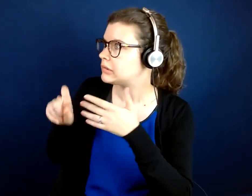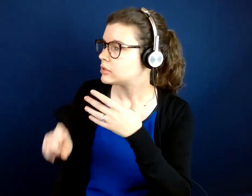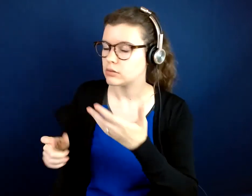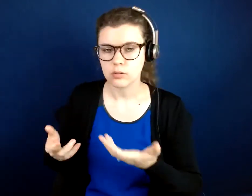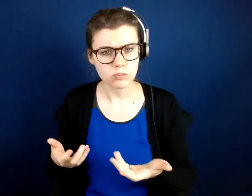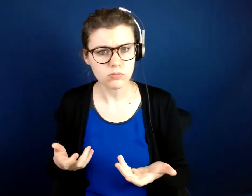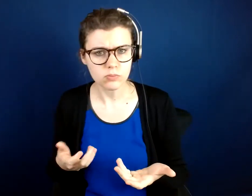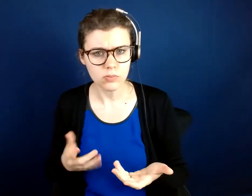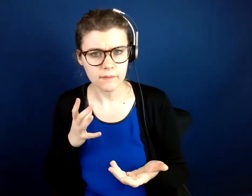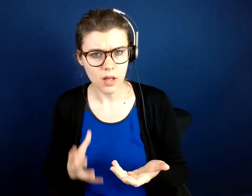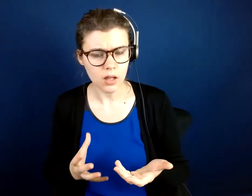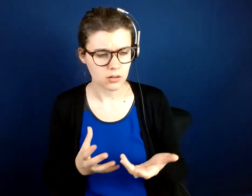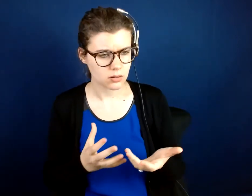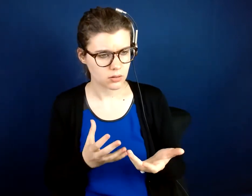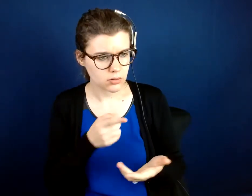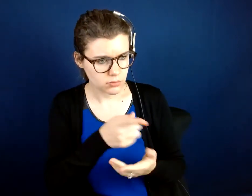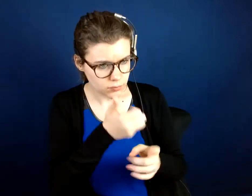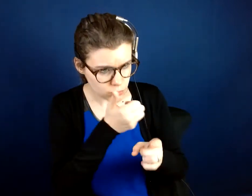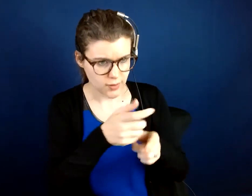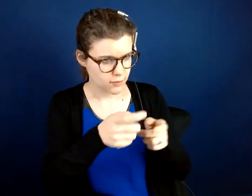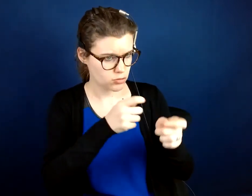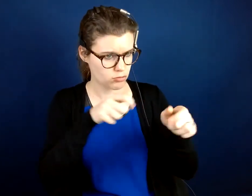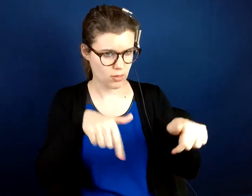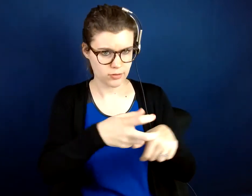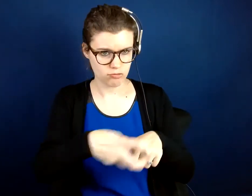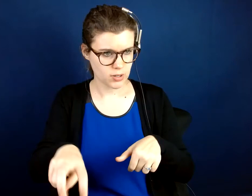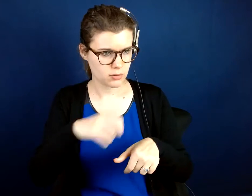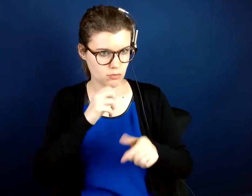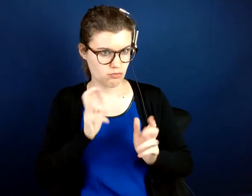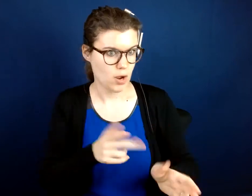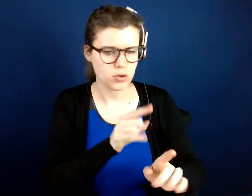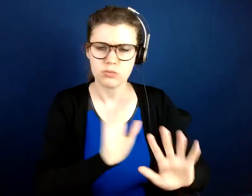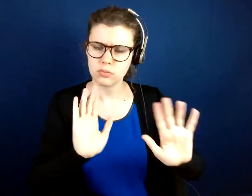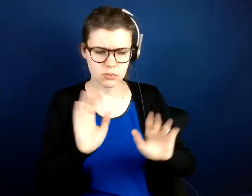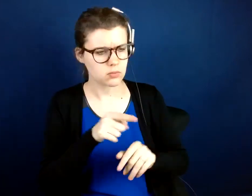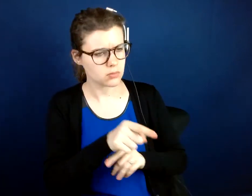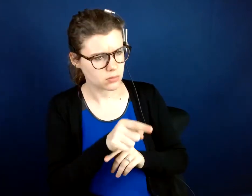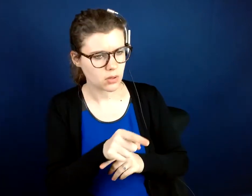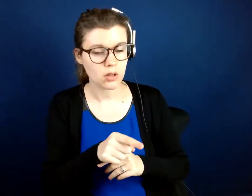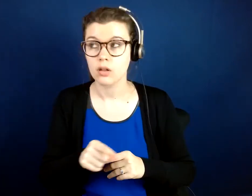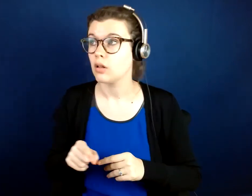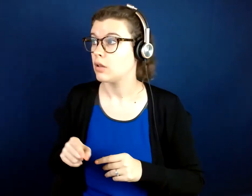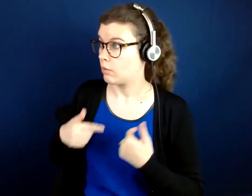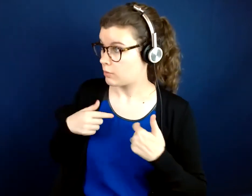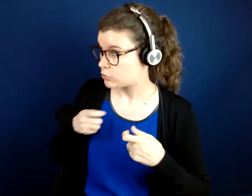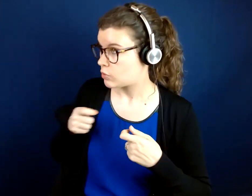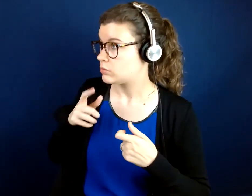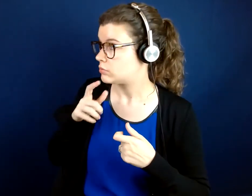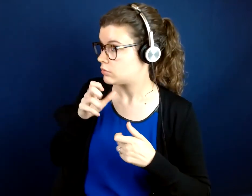You have to allow them to be in control of their transition, and it will help to decrease their anxiety.